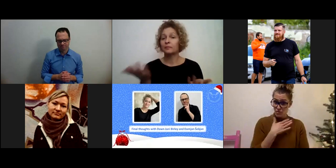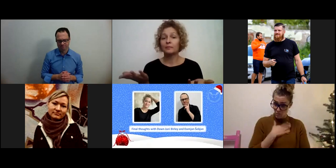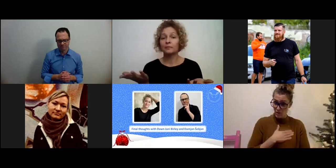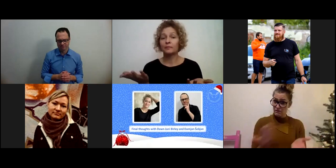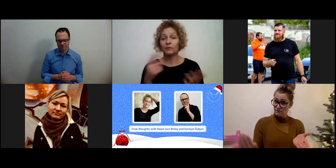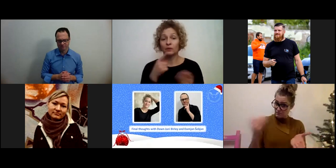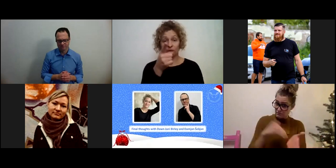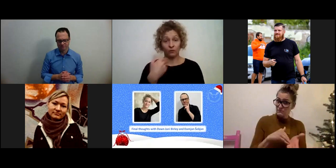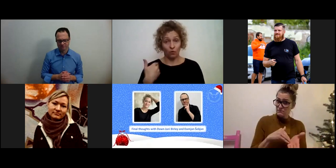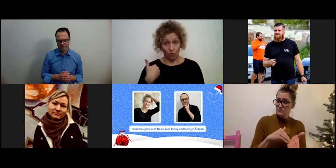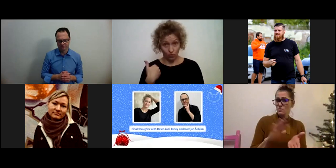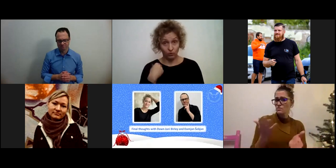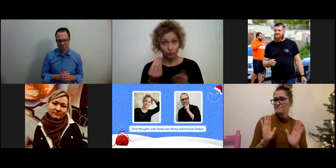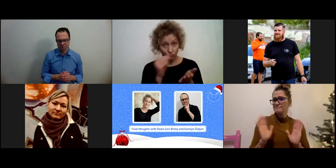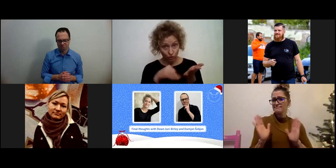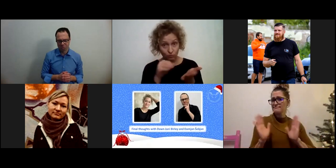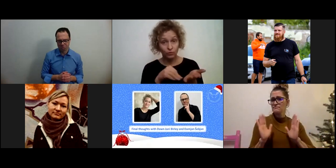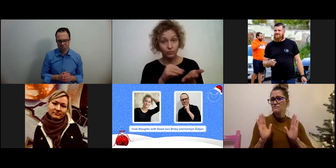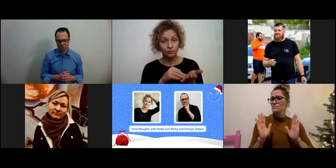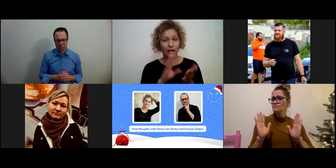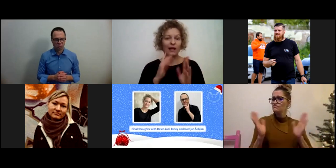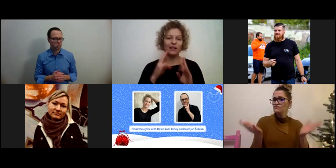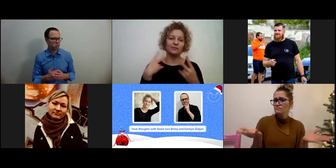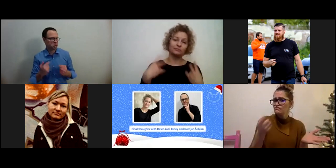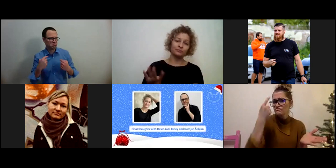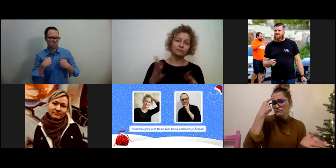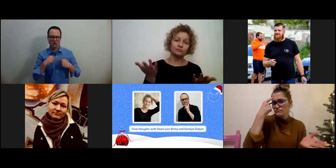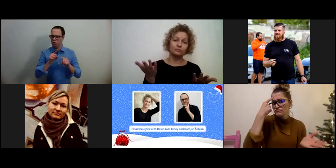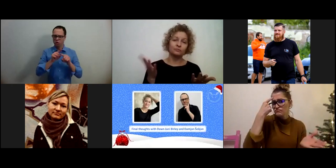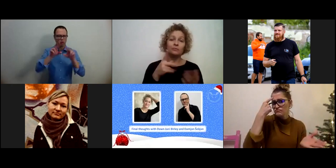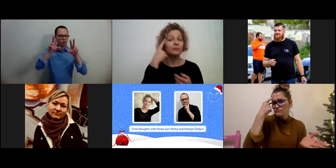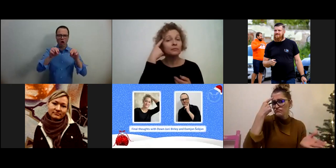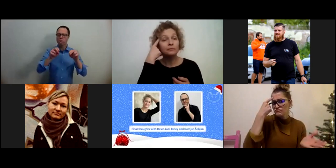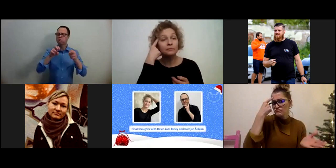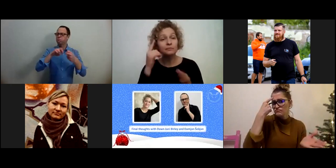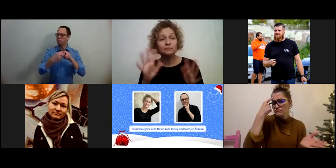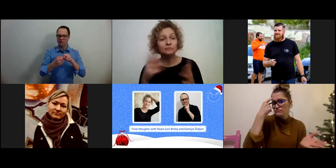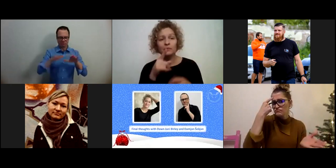And what's your next step now? You want to put this on again?